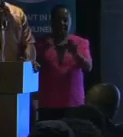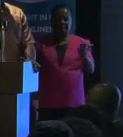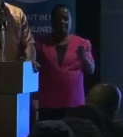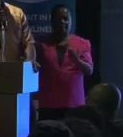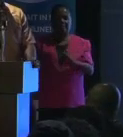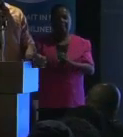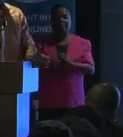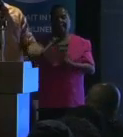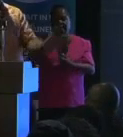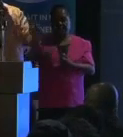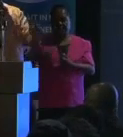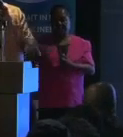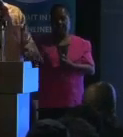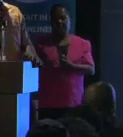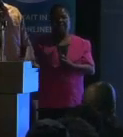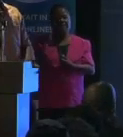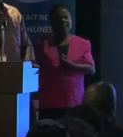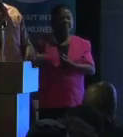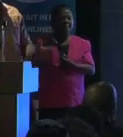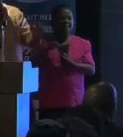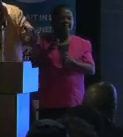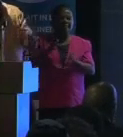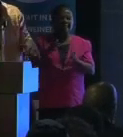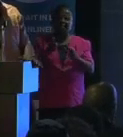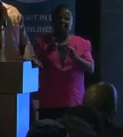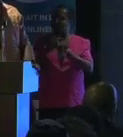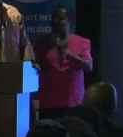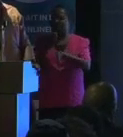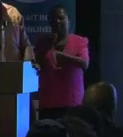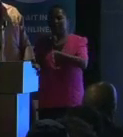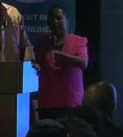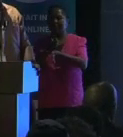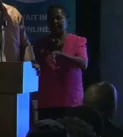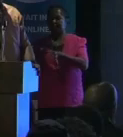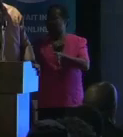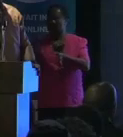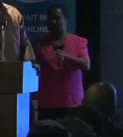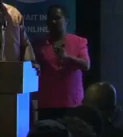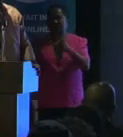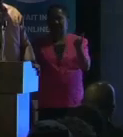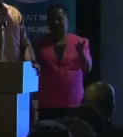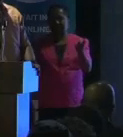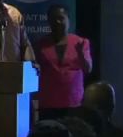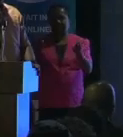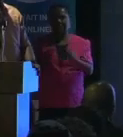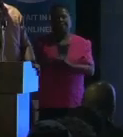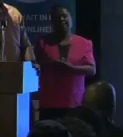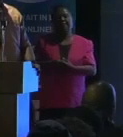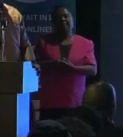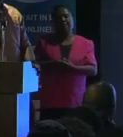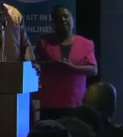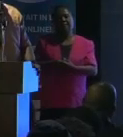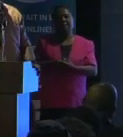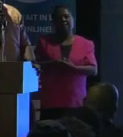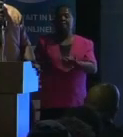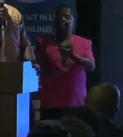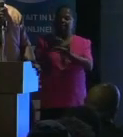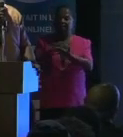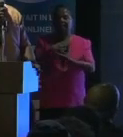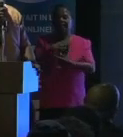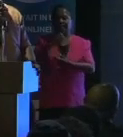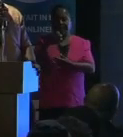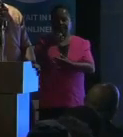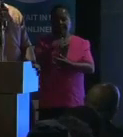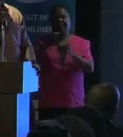straight. So if you are doing side work, it will be fully taxed. You are earning more income. The more